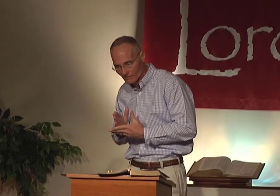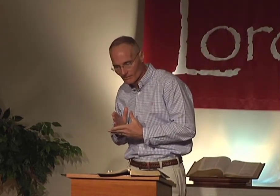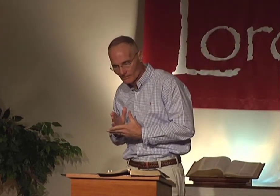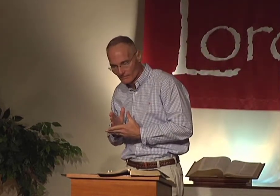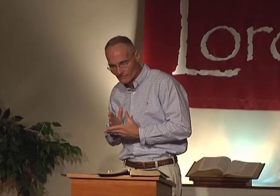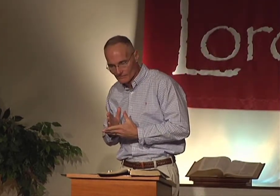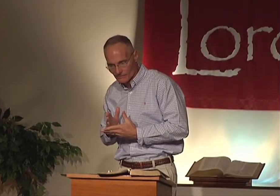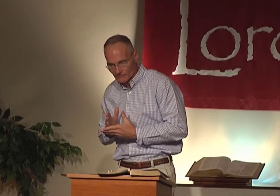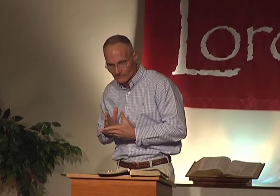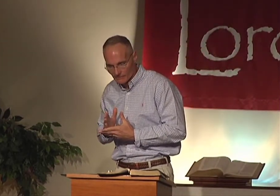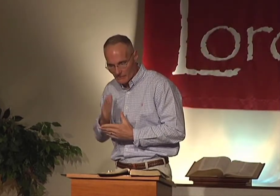humble.